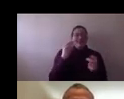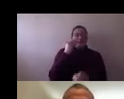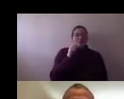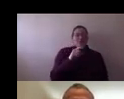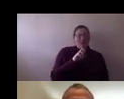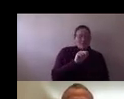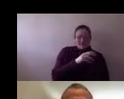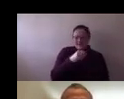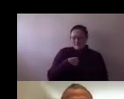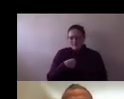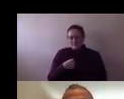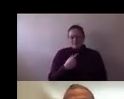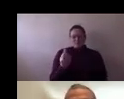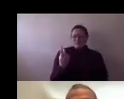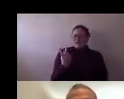historians, we're reluctant